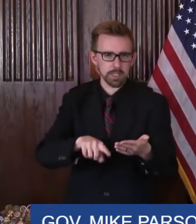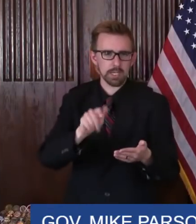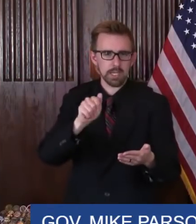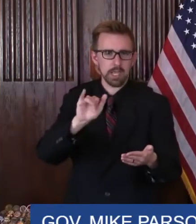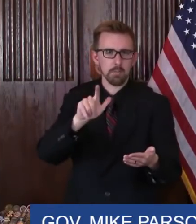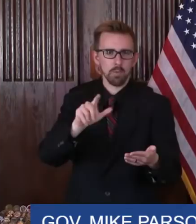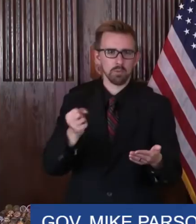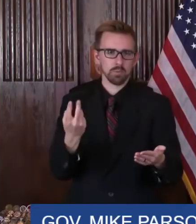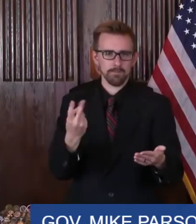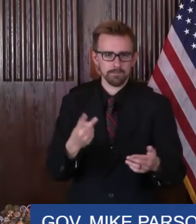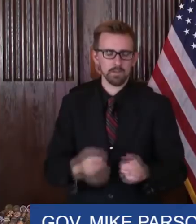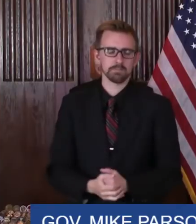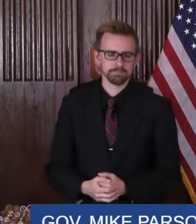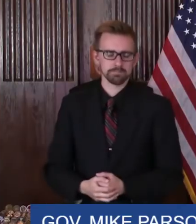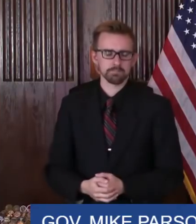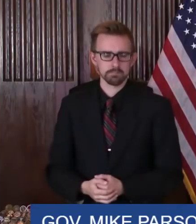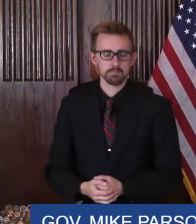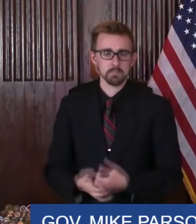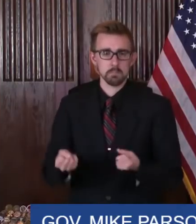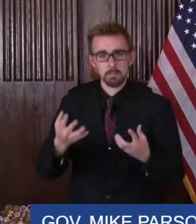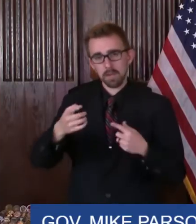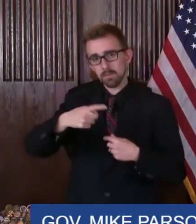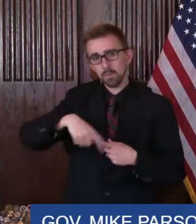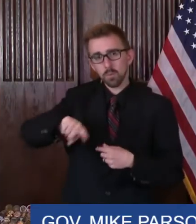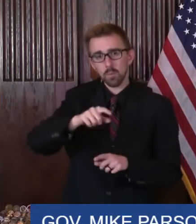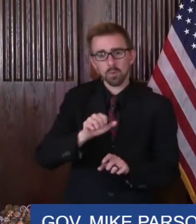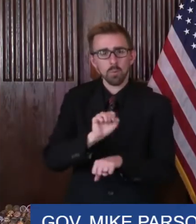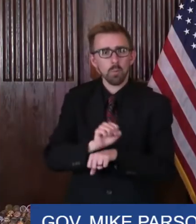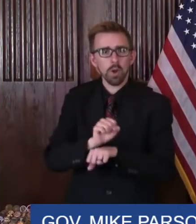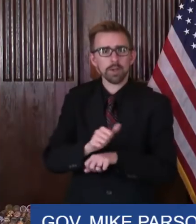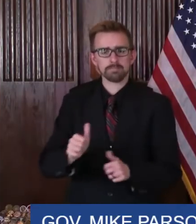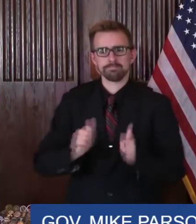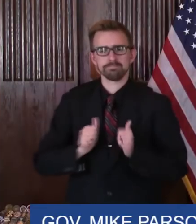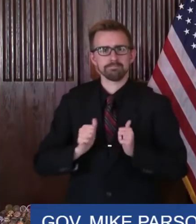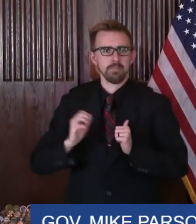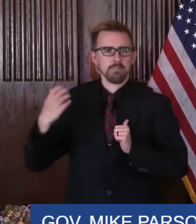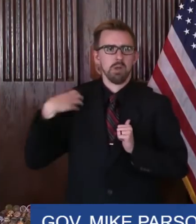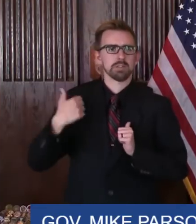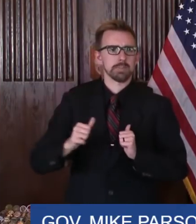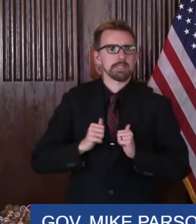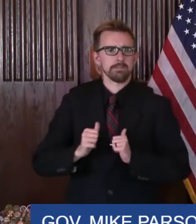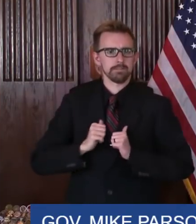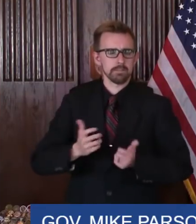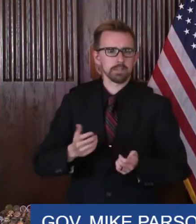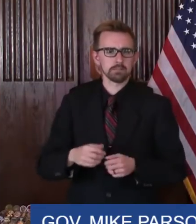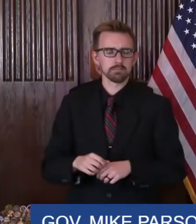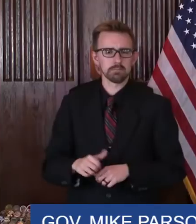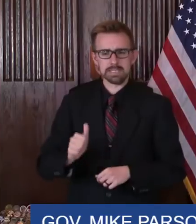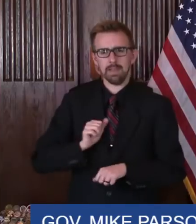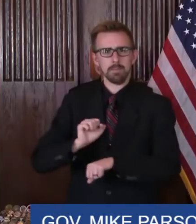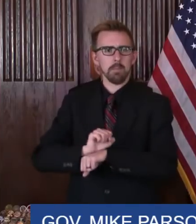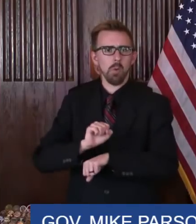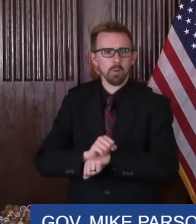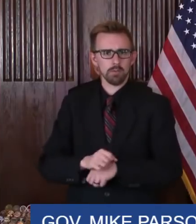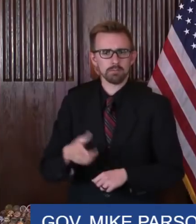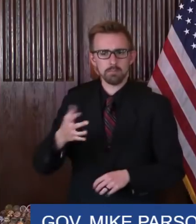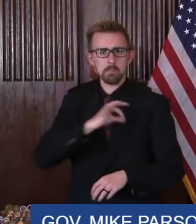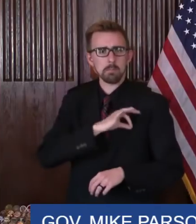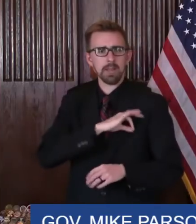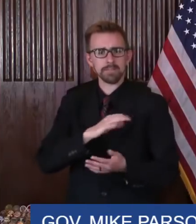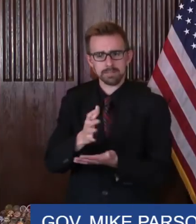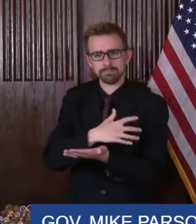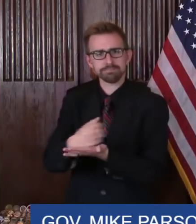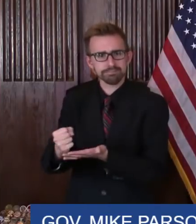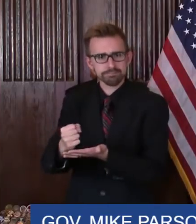April 12th. For many of you who are self-employed or who have exhausted your benefits or who otherwise would not